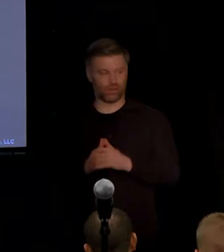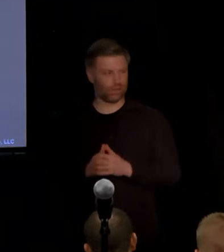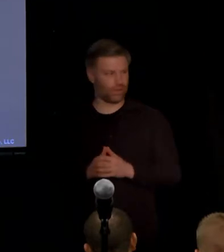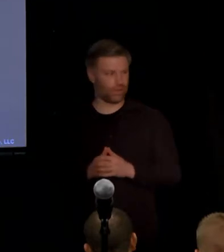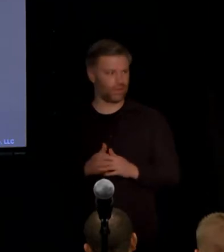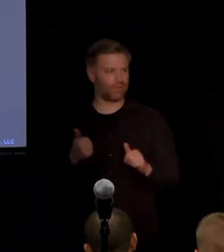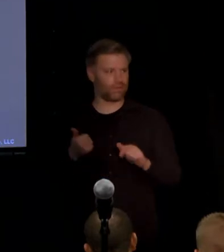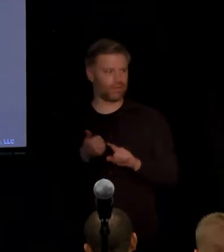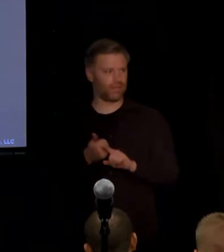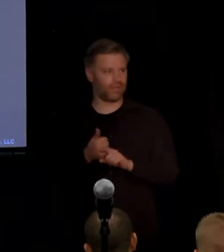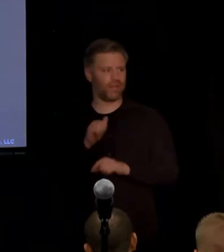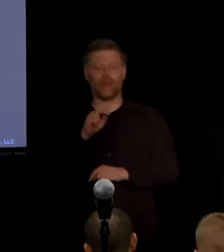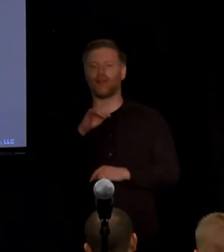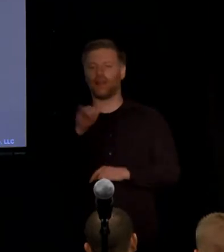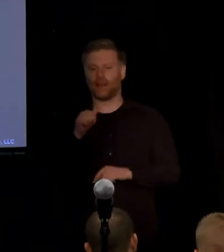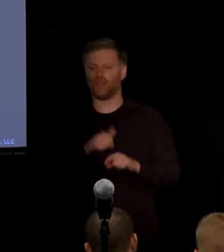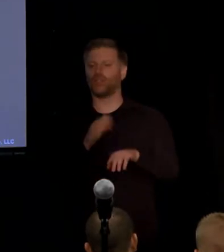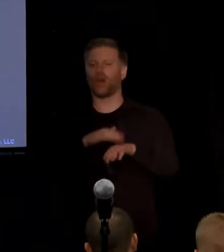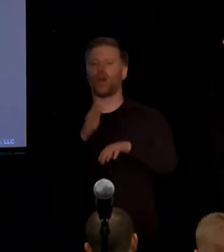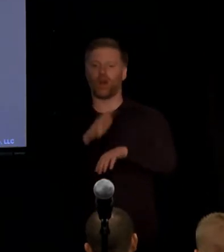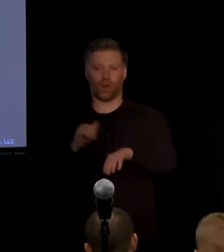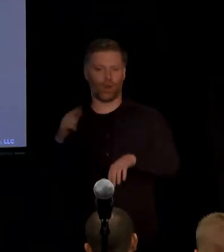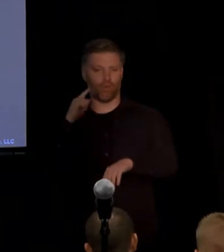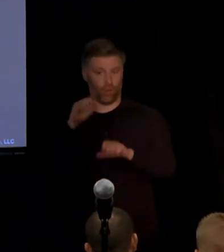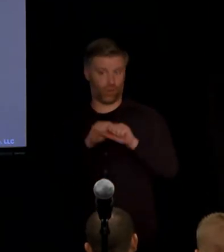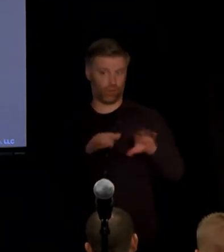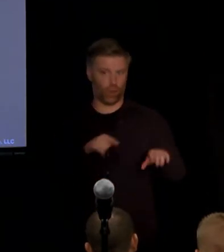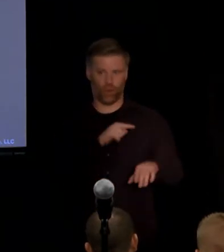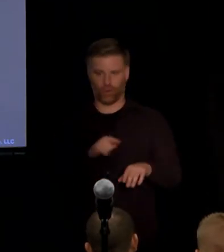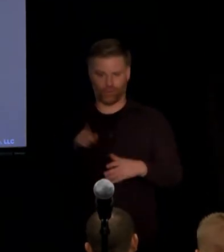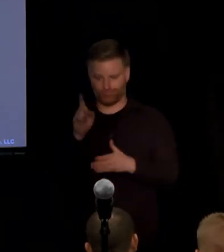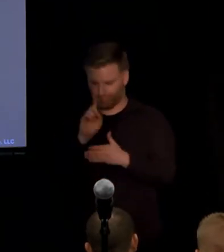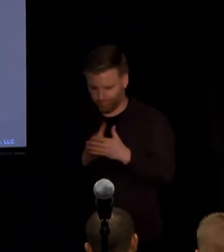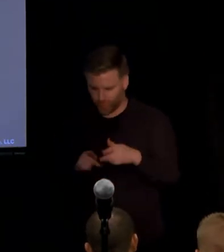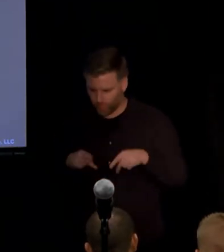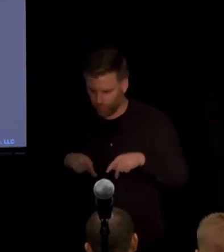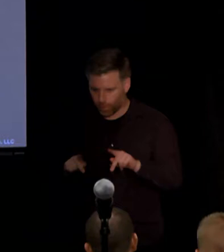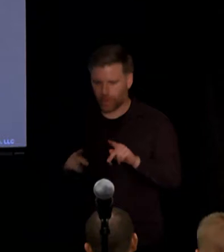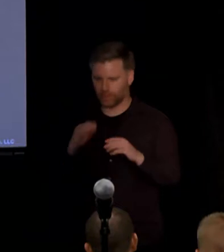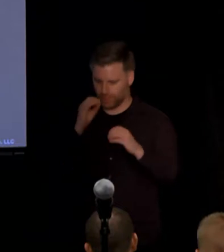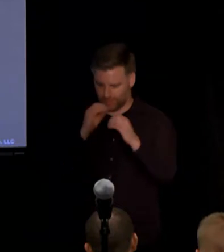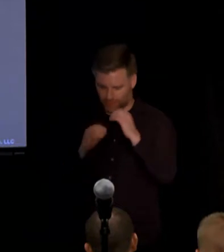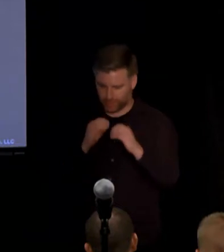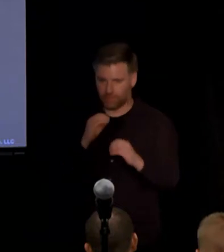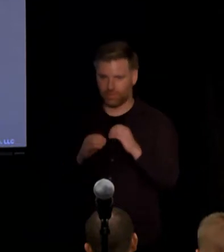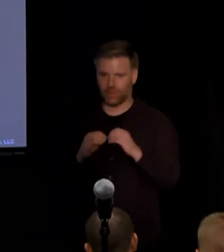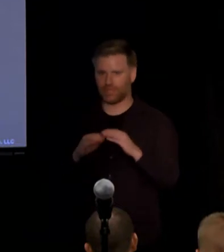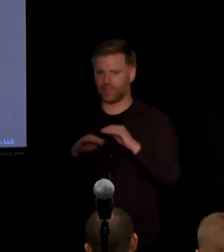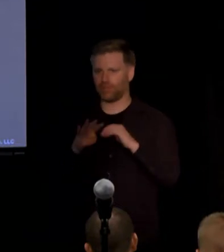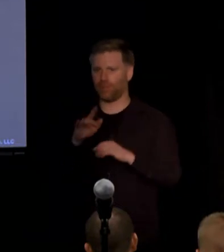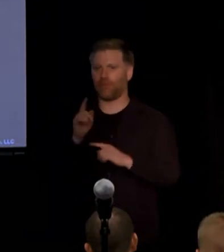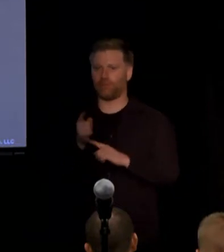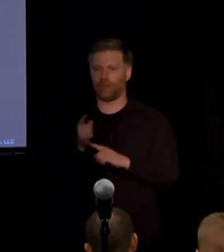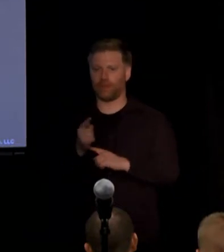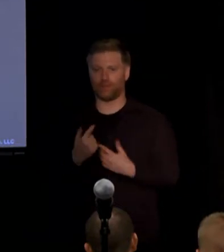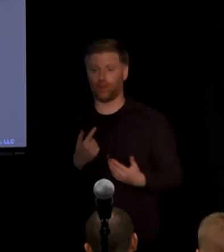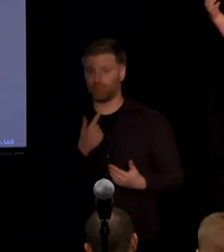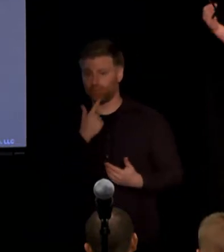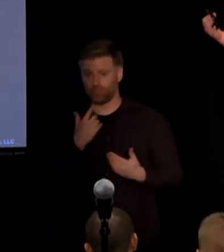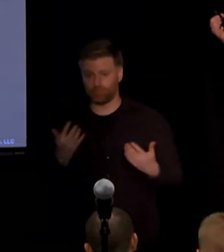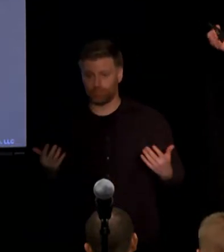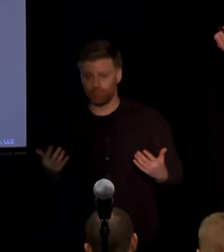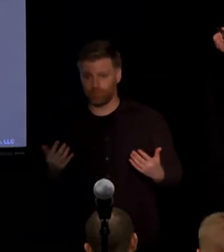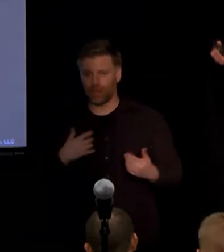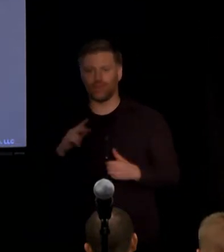on call for that deployment, dug into those permissions, had it fixed within the 45 minutes. Unfortunately, had to have a